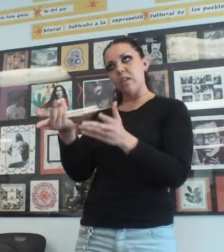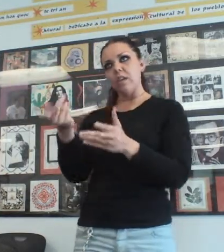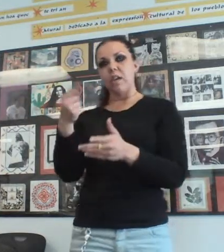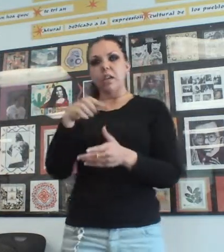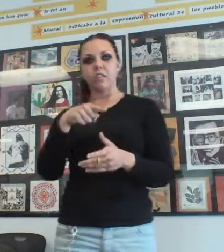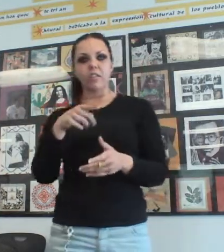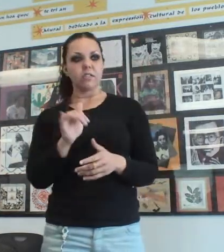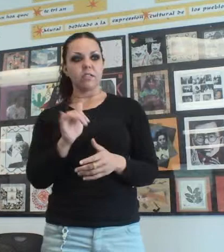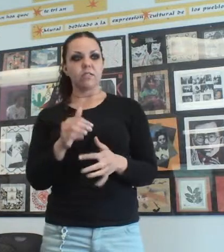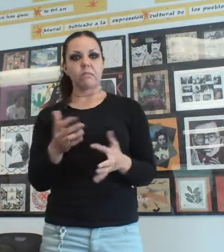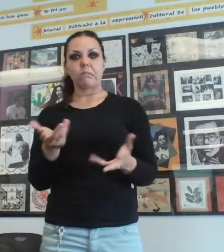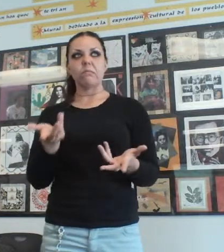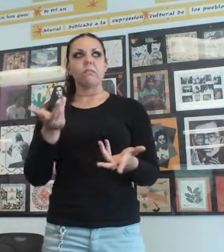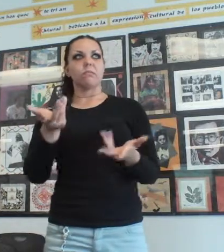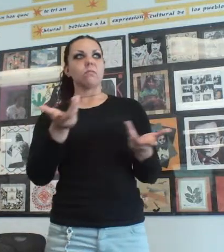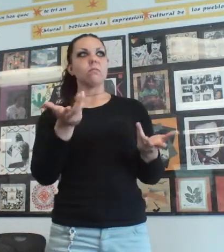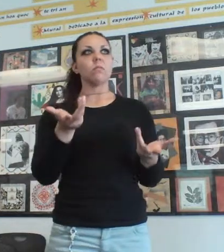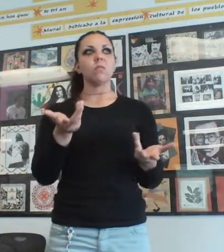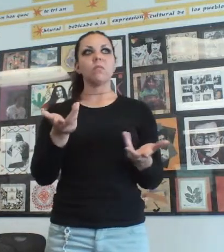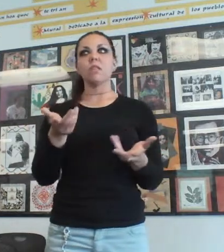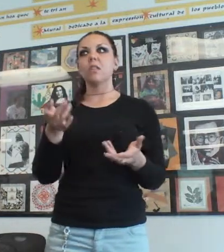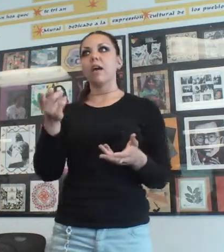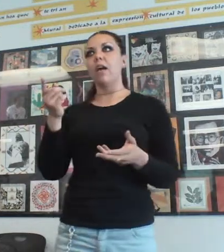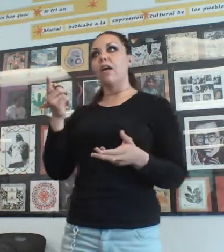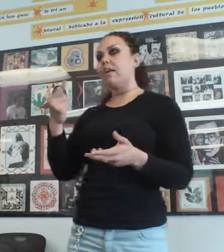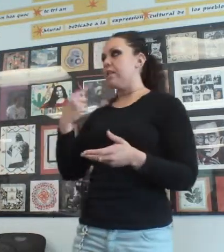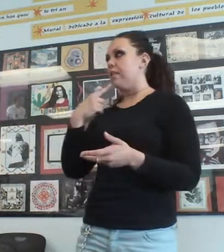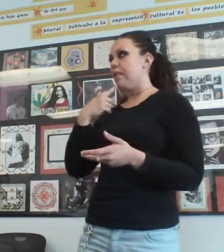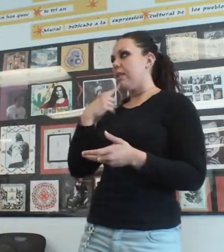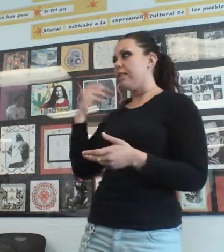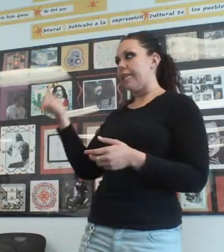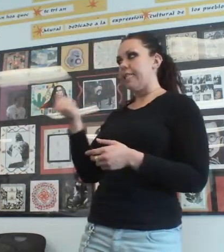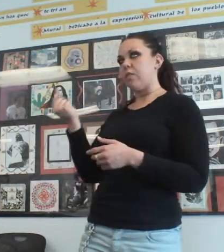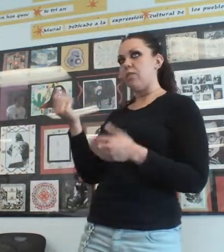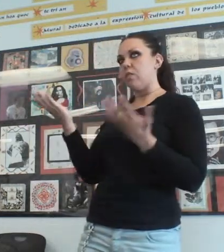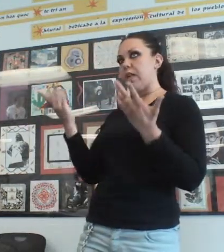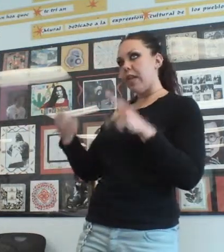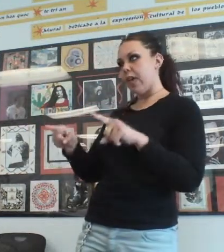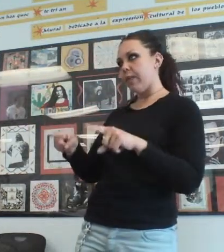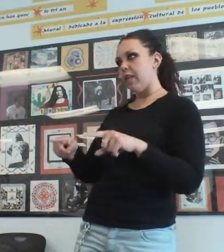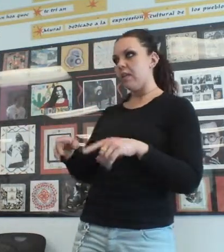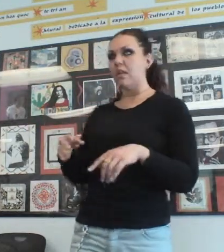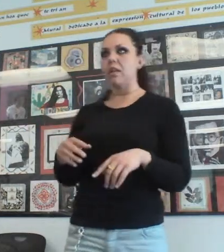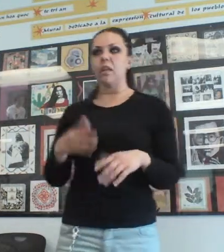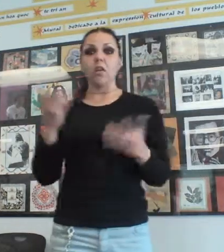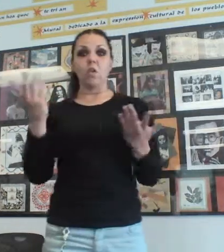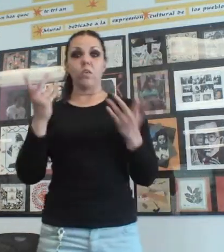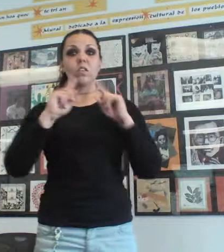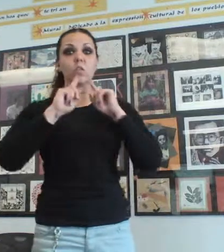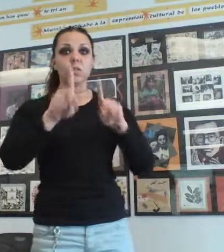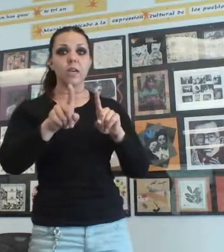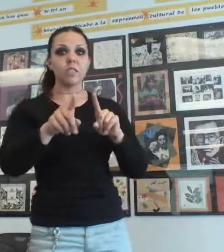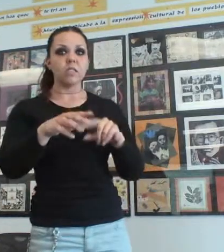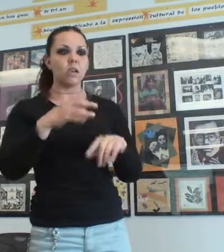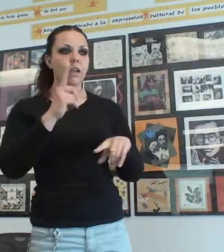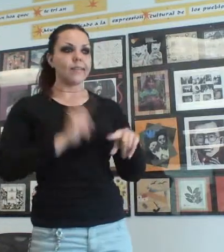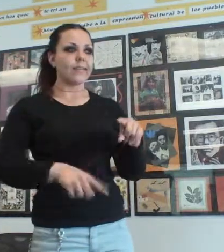say, they just said something. What happened? What's your response? I couldn't hear it. Tell me what it was what